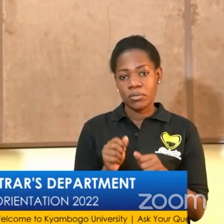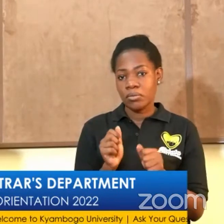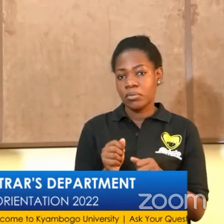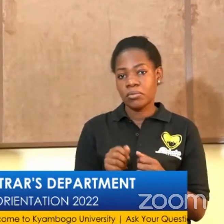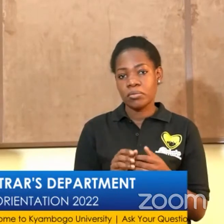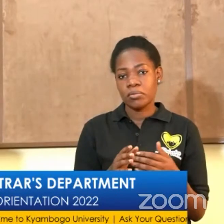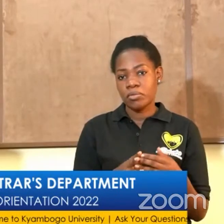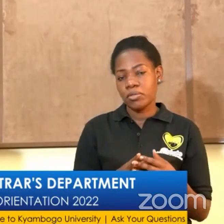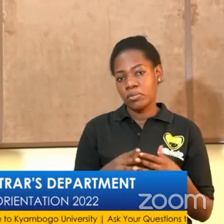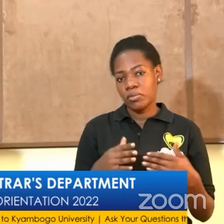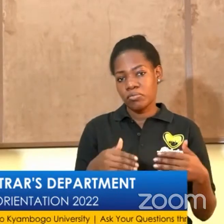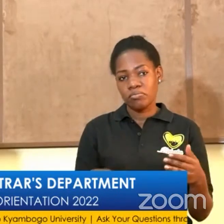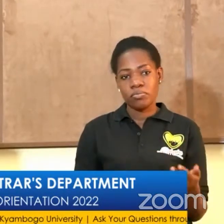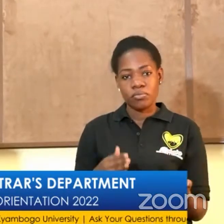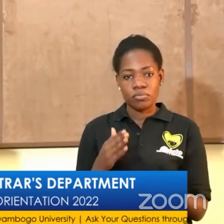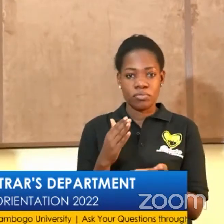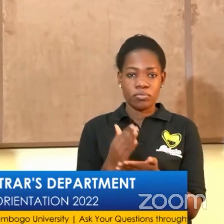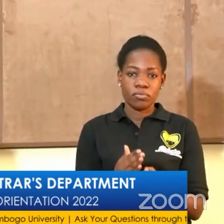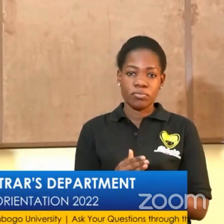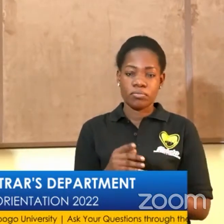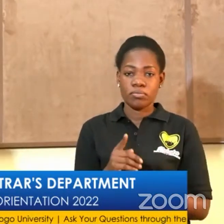University. So make sure,